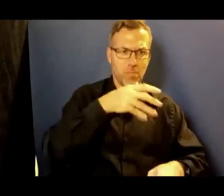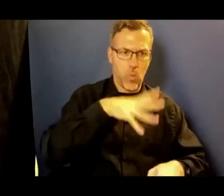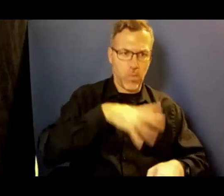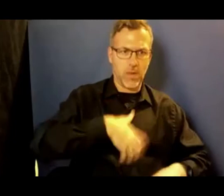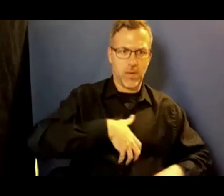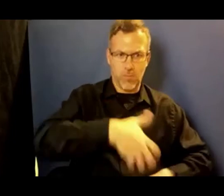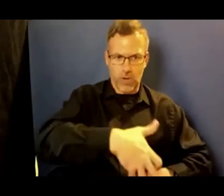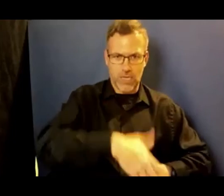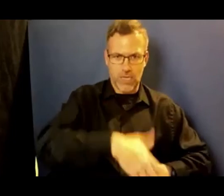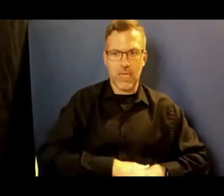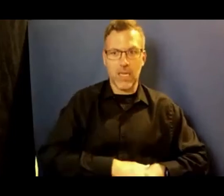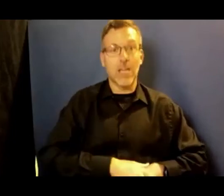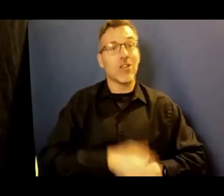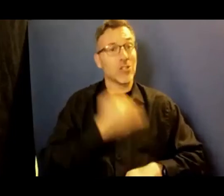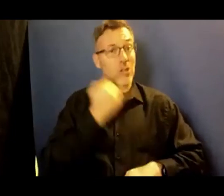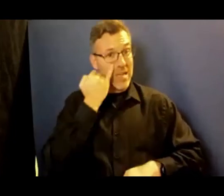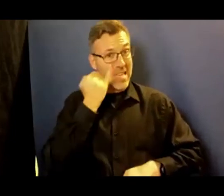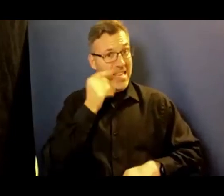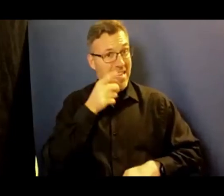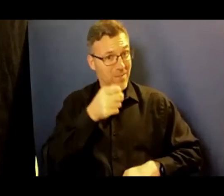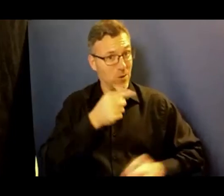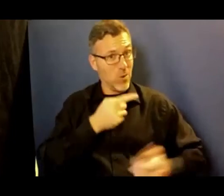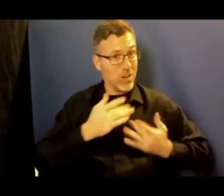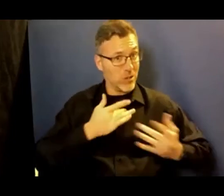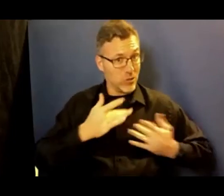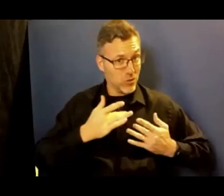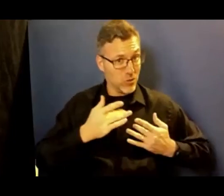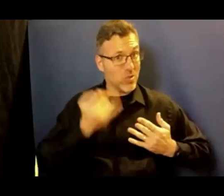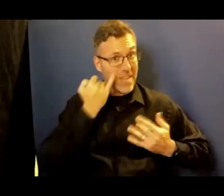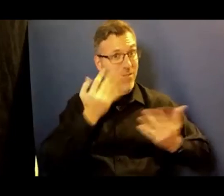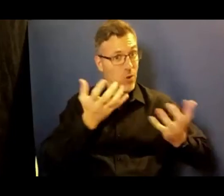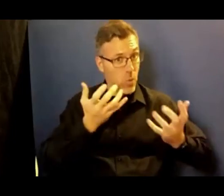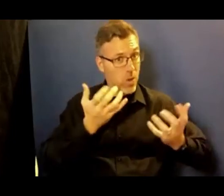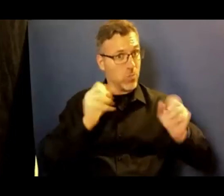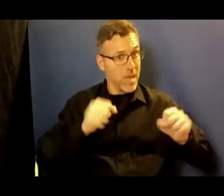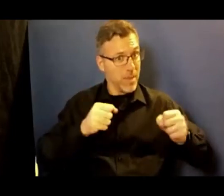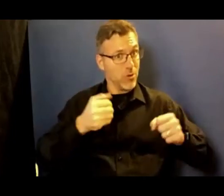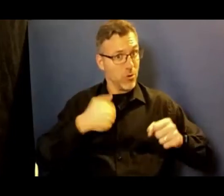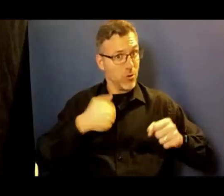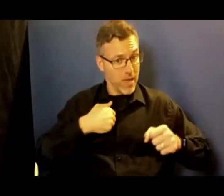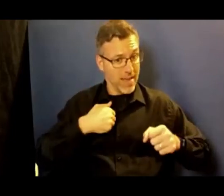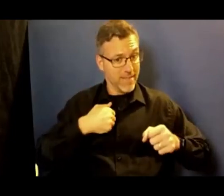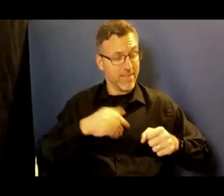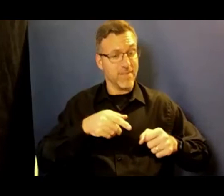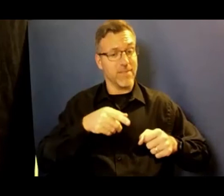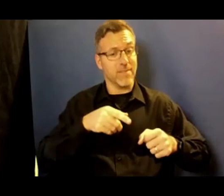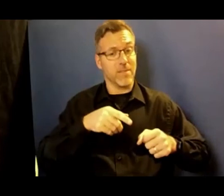about fertility and you're a man, to be vaccinated to protect those organs.